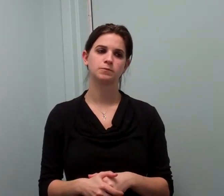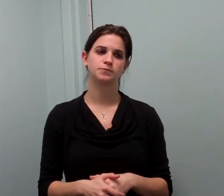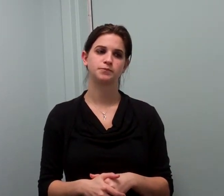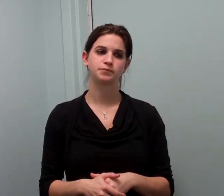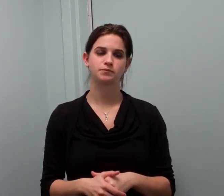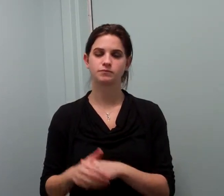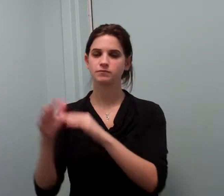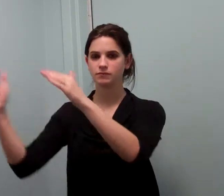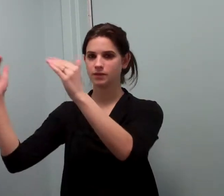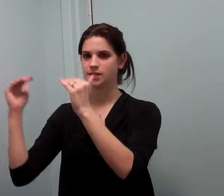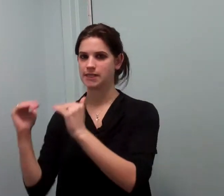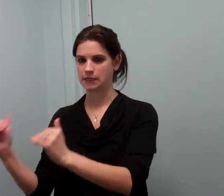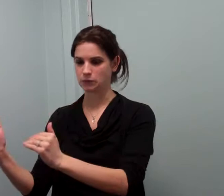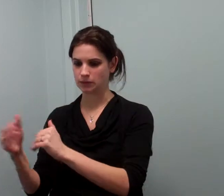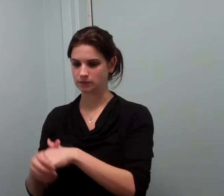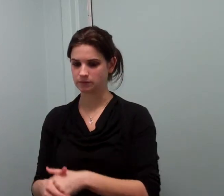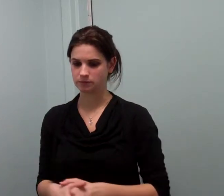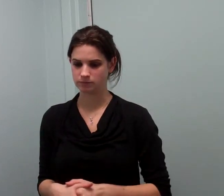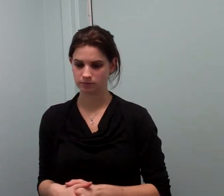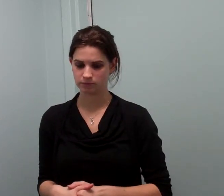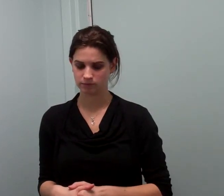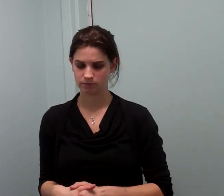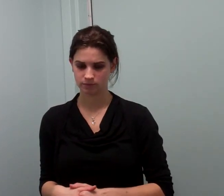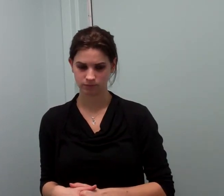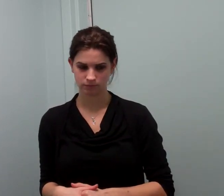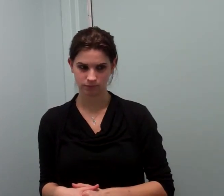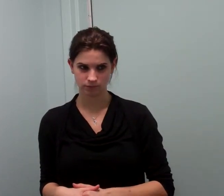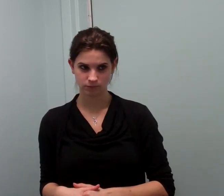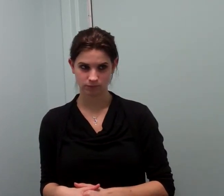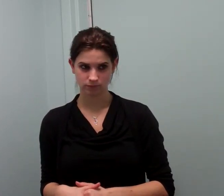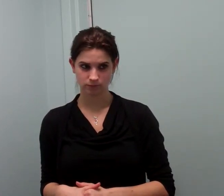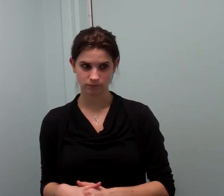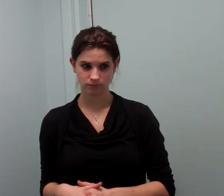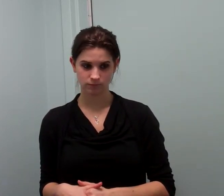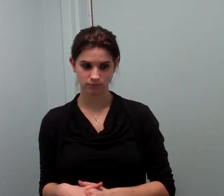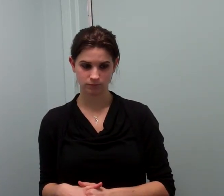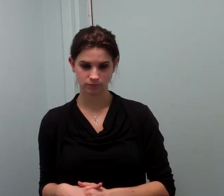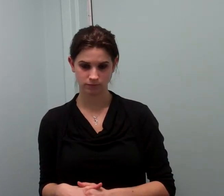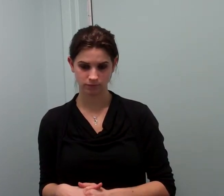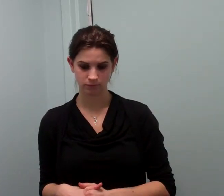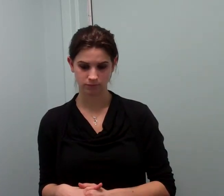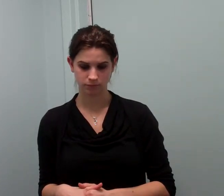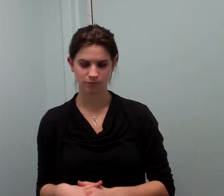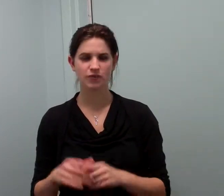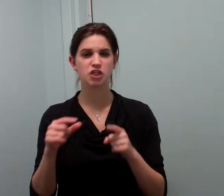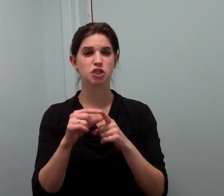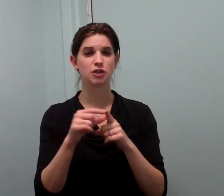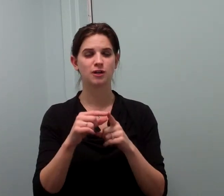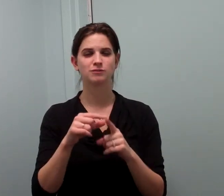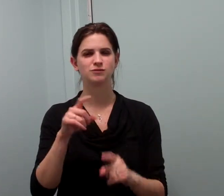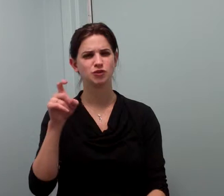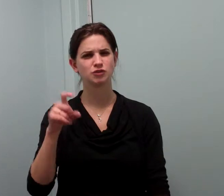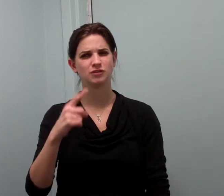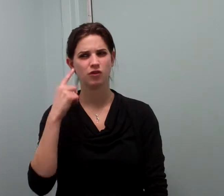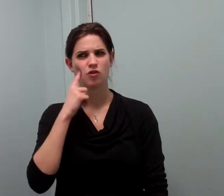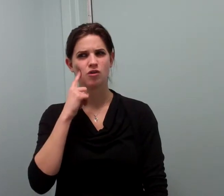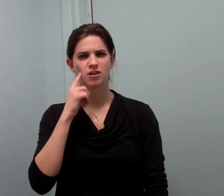Next one. Term that you should see on the news or hear on a